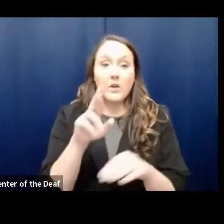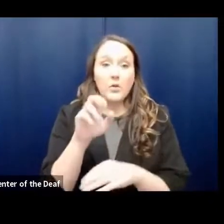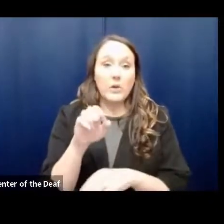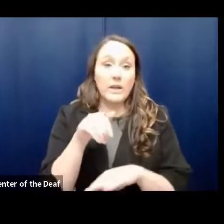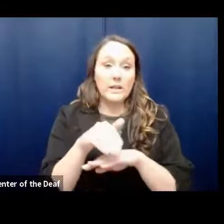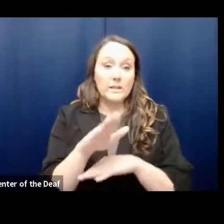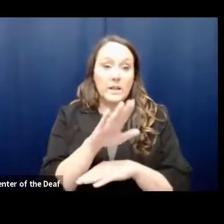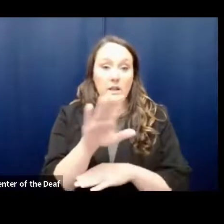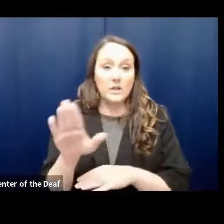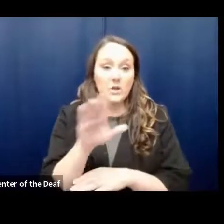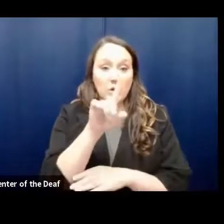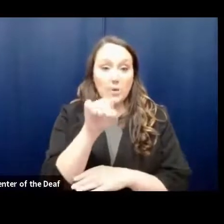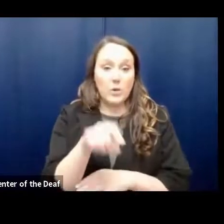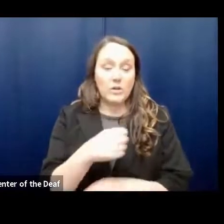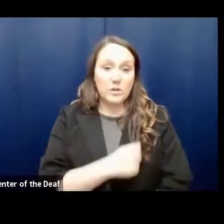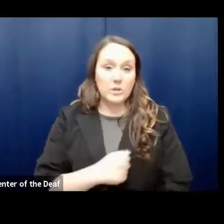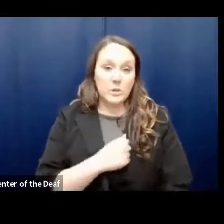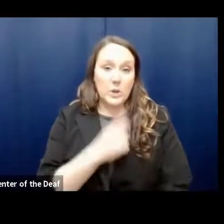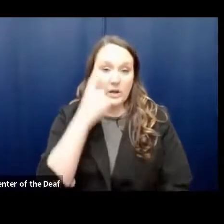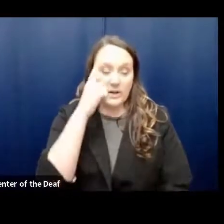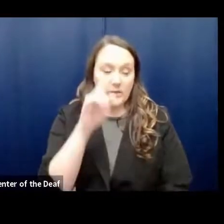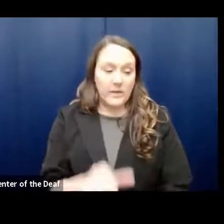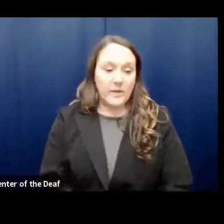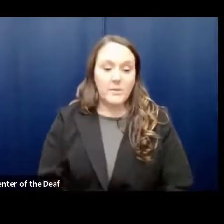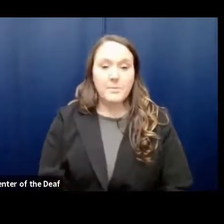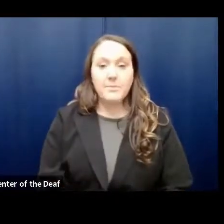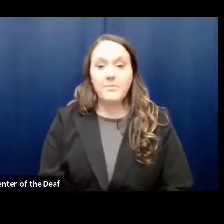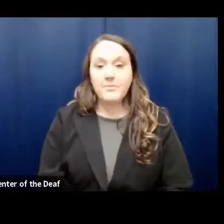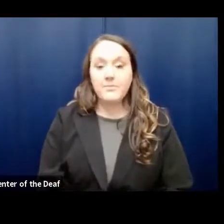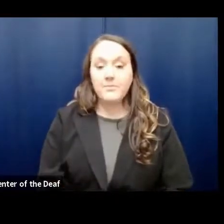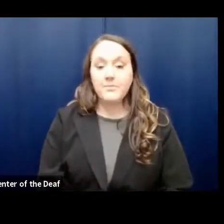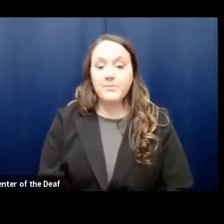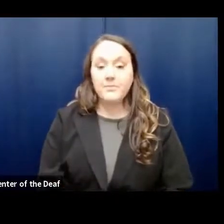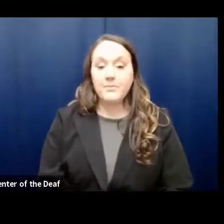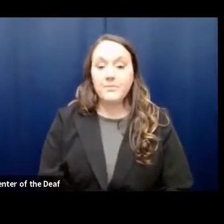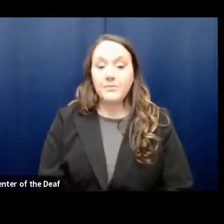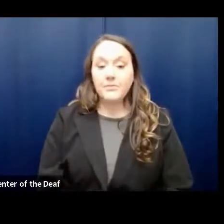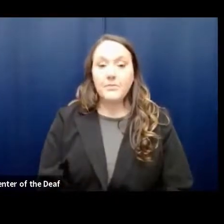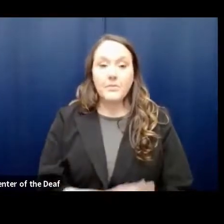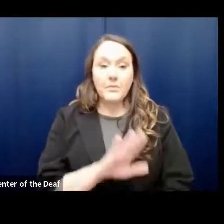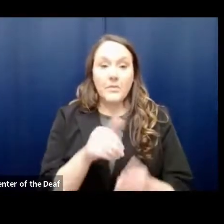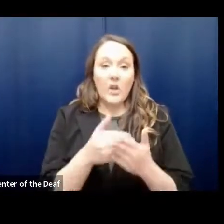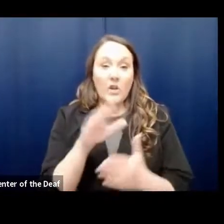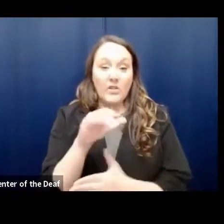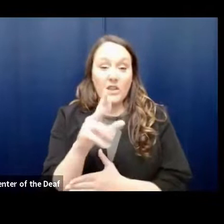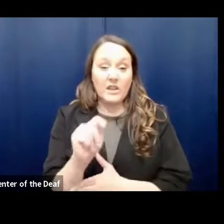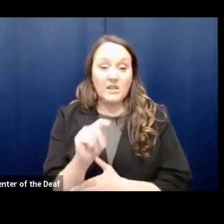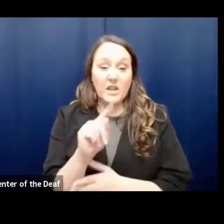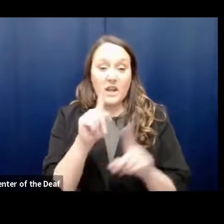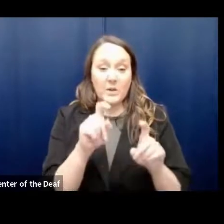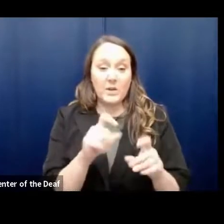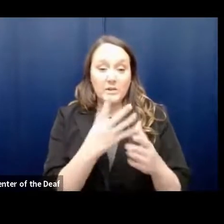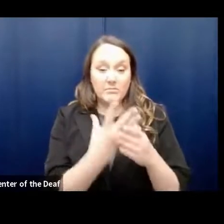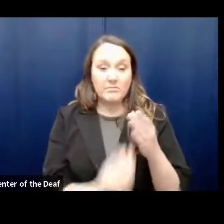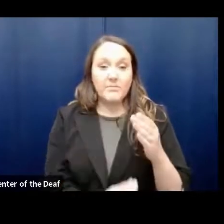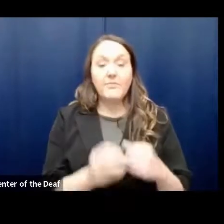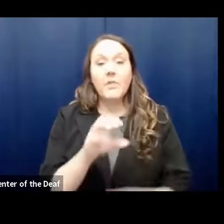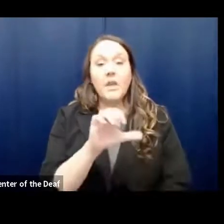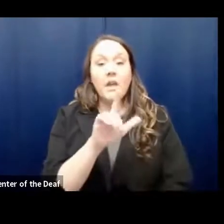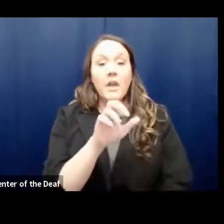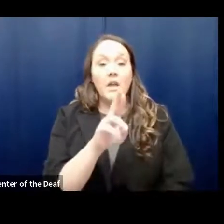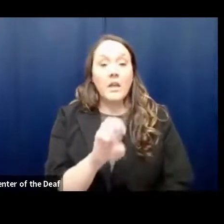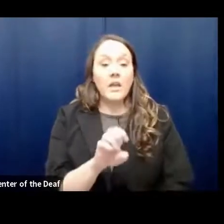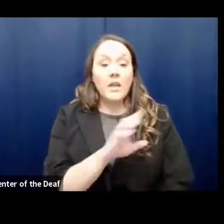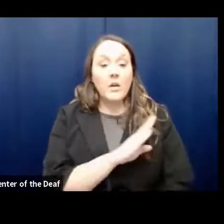We apologize for that. But it wiped our chat feature clean. From Claire with WUOT, will the